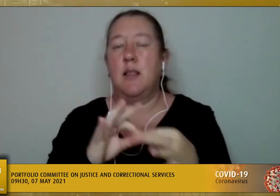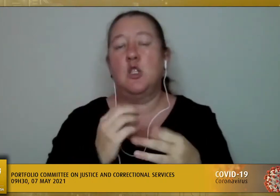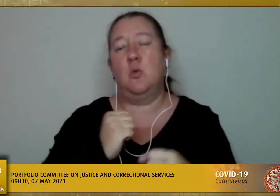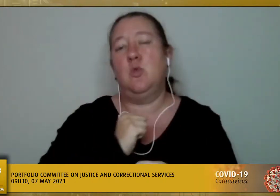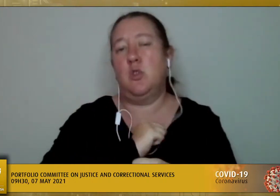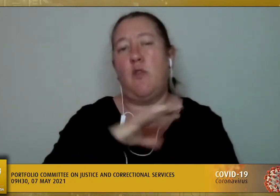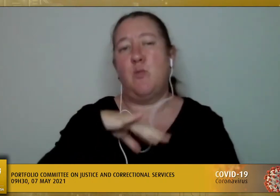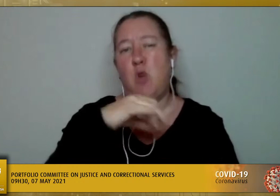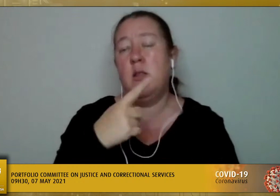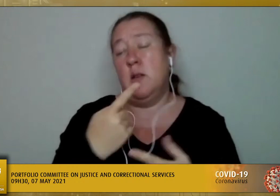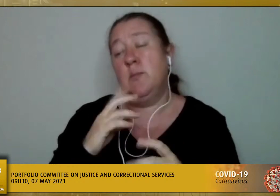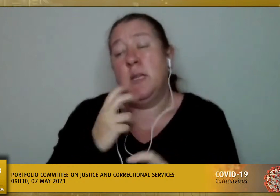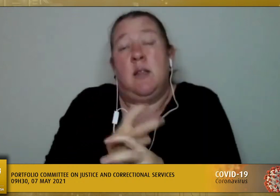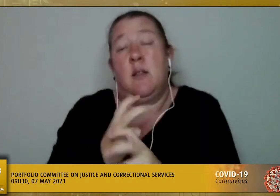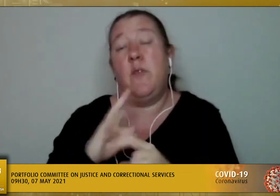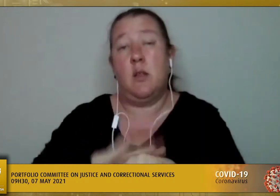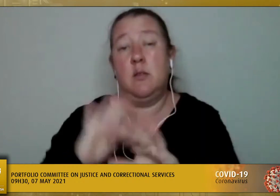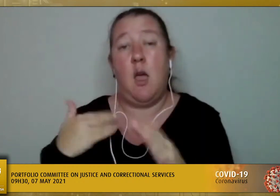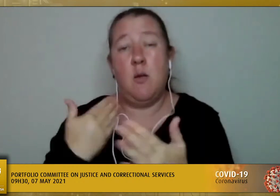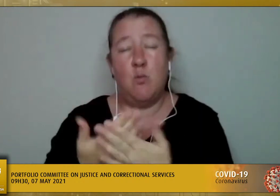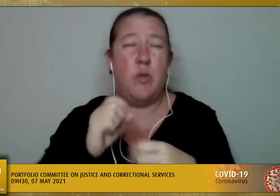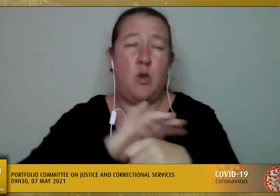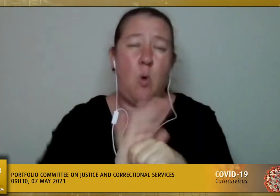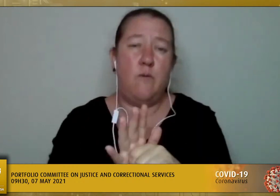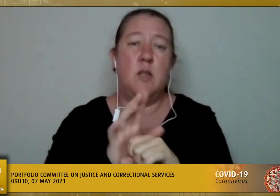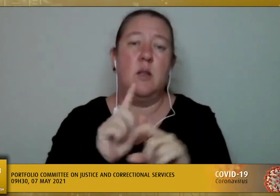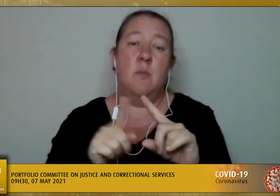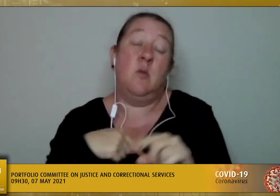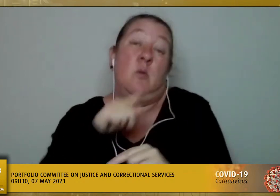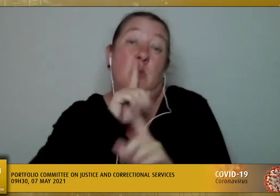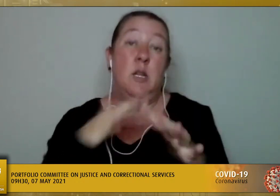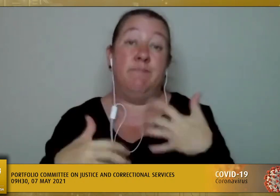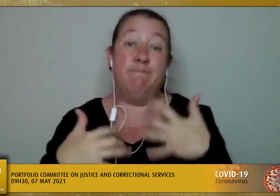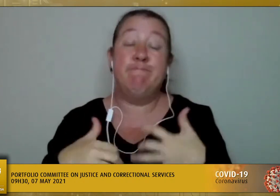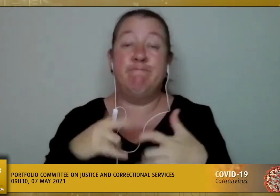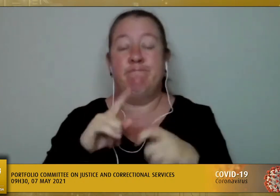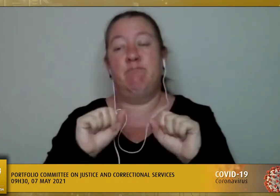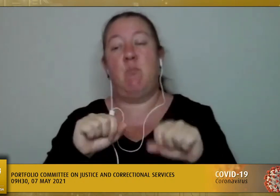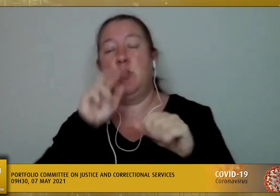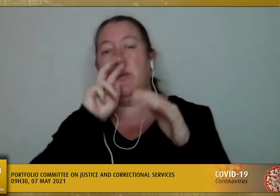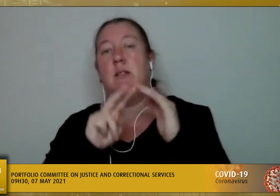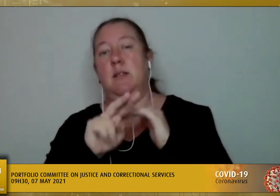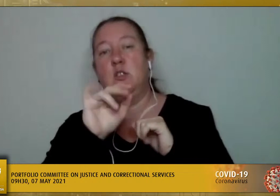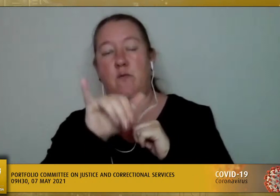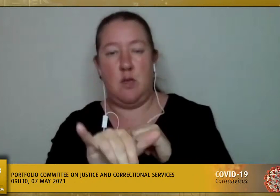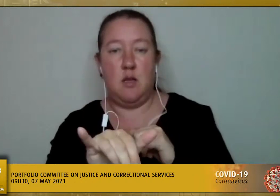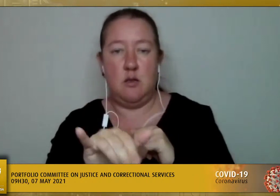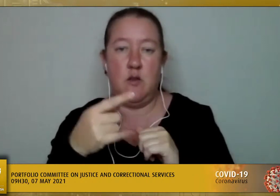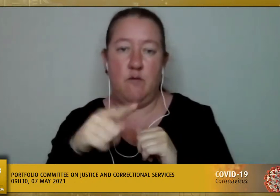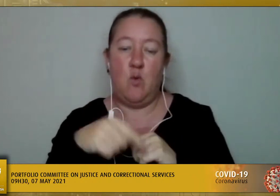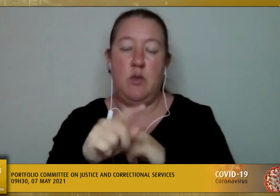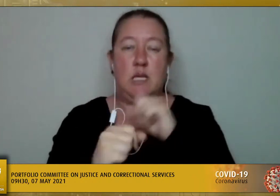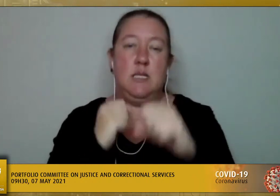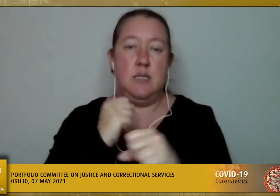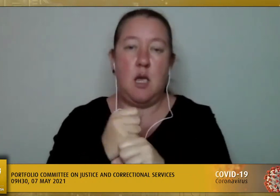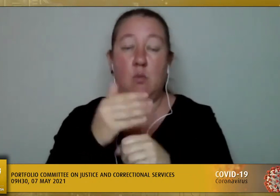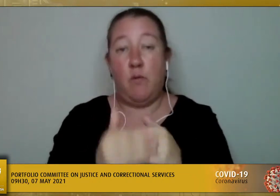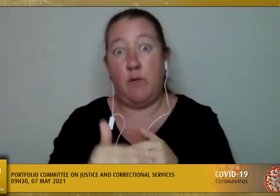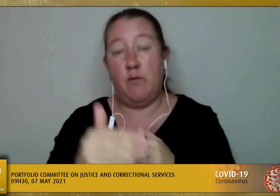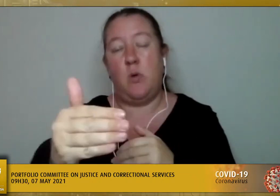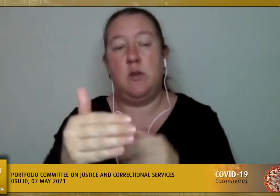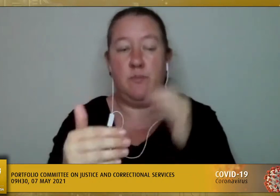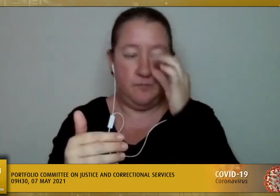and of course it's been a difficult time with covert but we're we're really excited about the prospects of that um for for this year and moving forward and